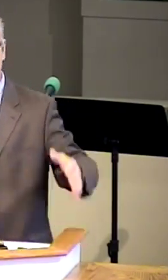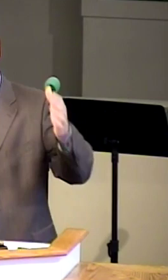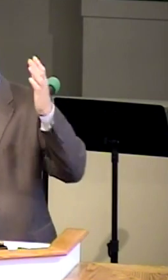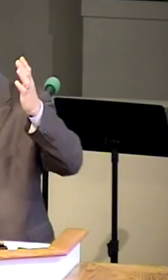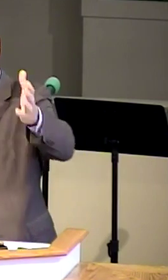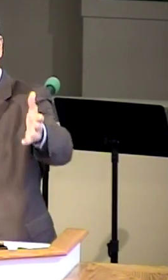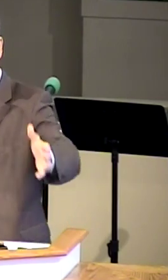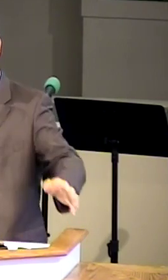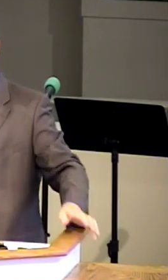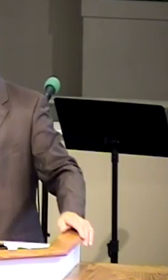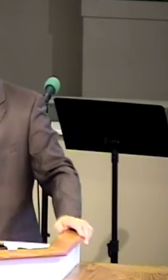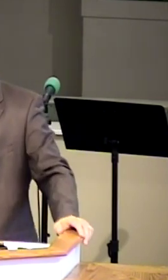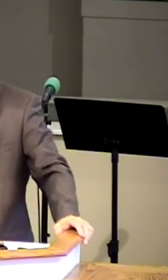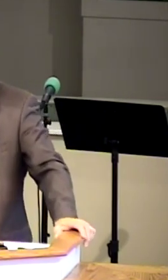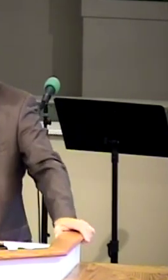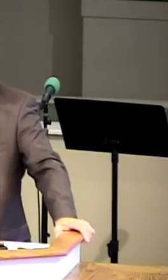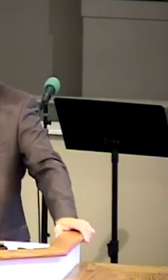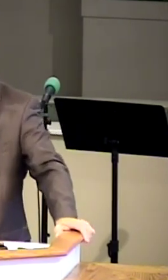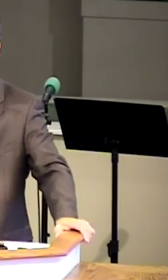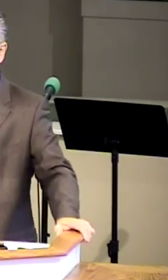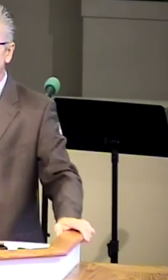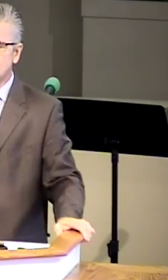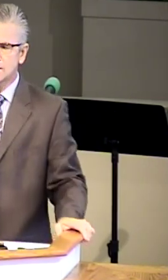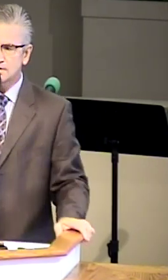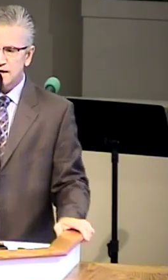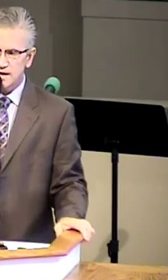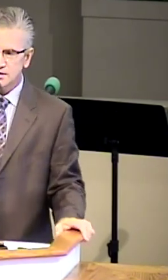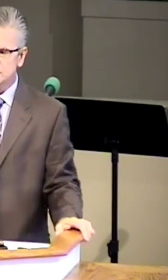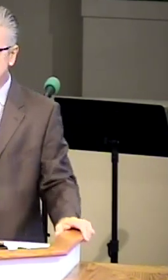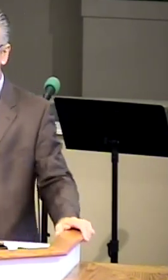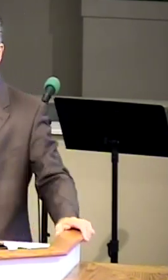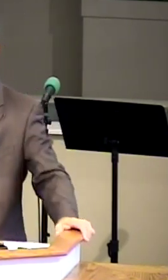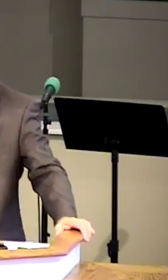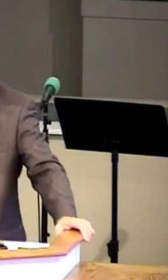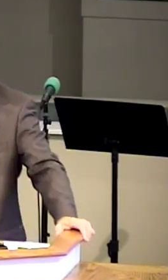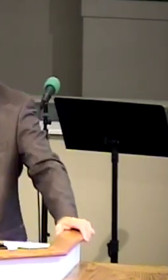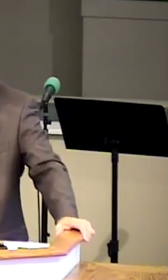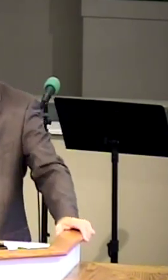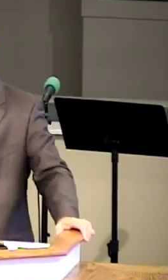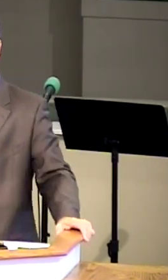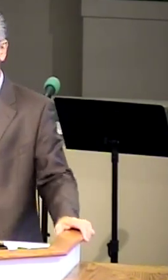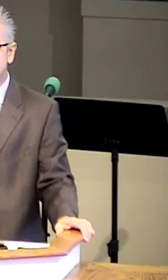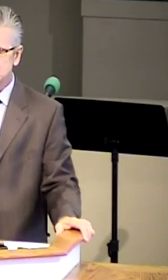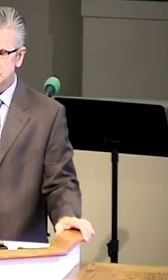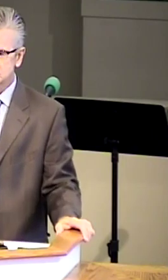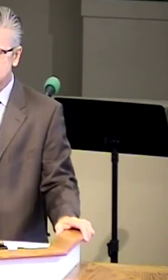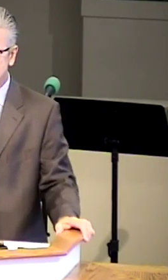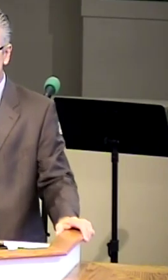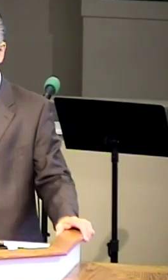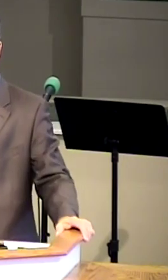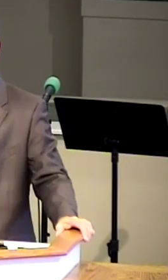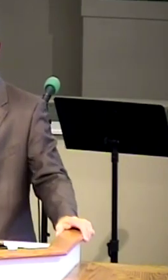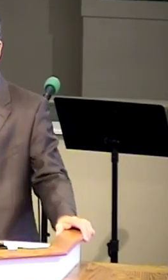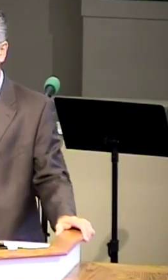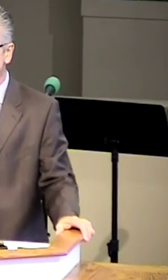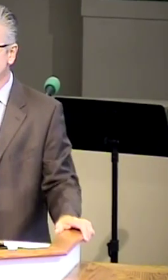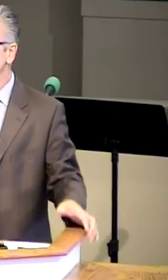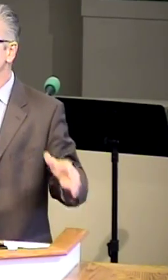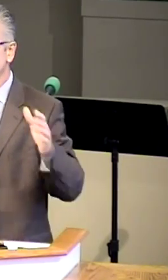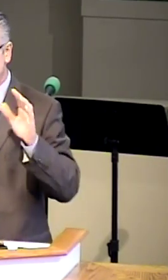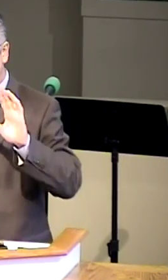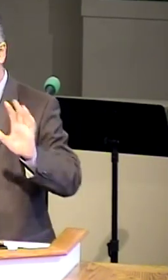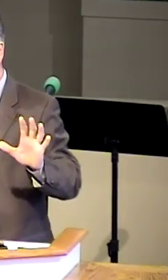say, I believe in Jesus, or I heard preaching on Jesus, or I believe Jesus died for my sins, or I